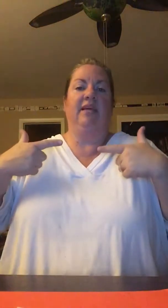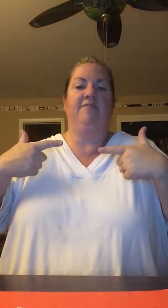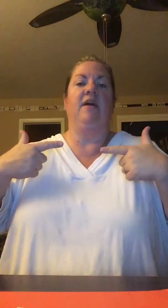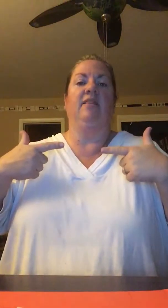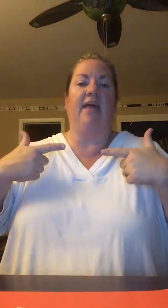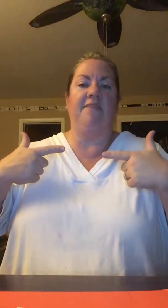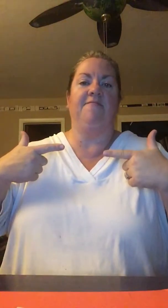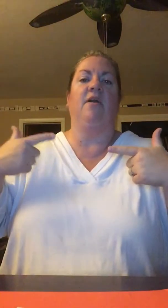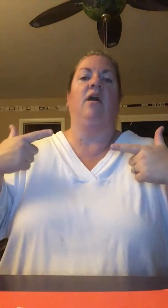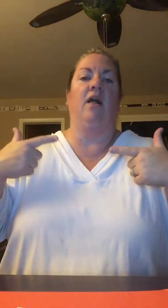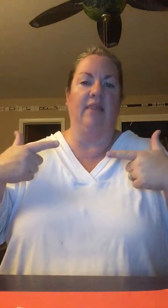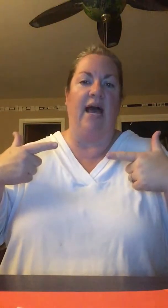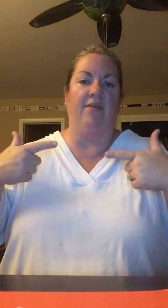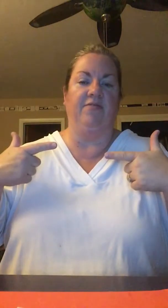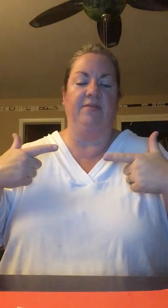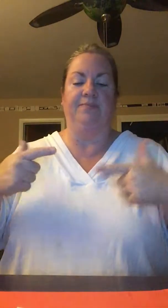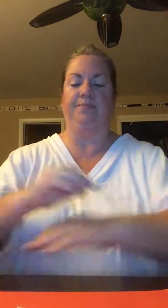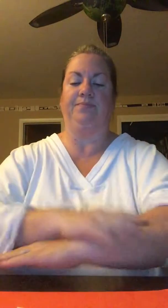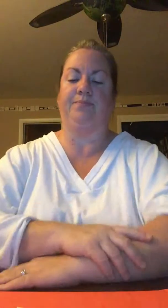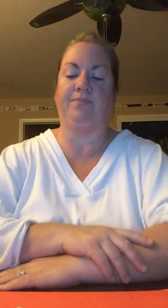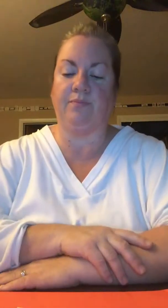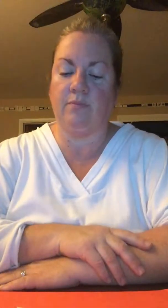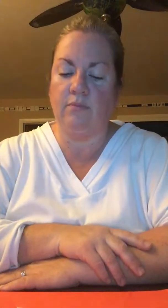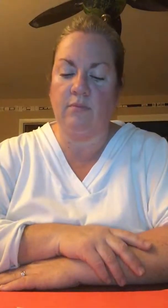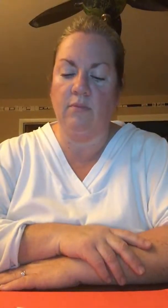Live, life, alive.